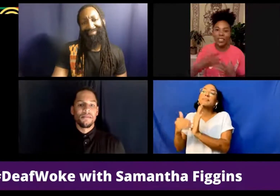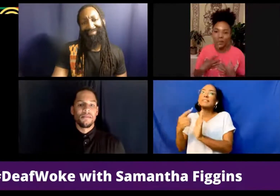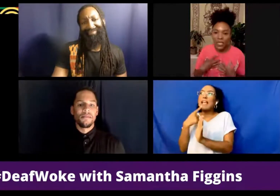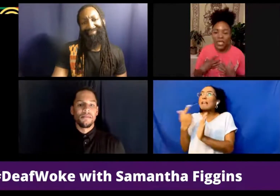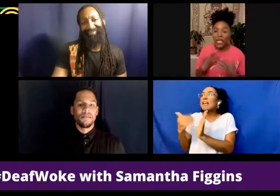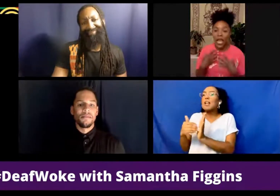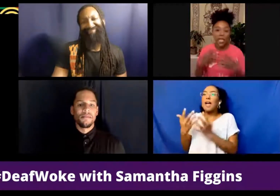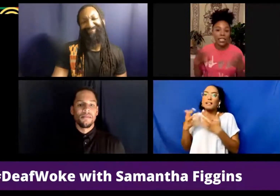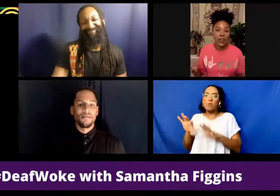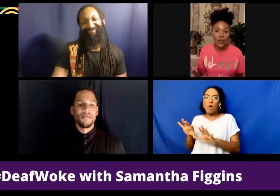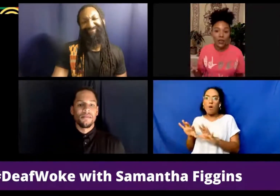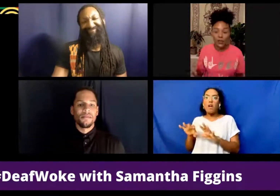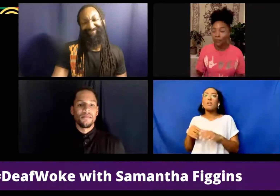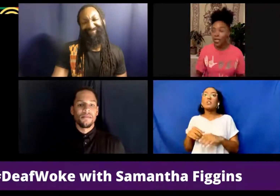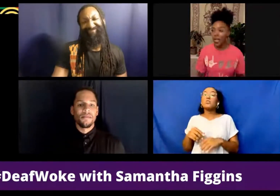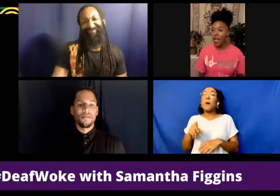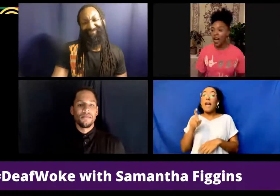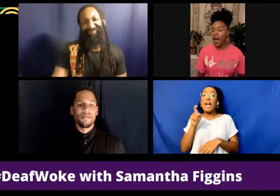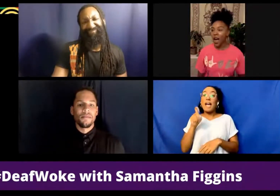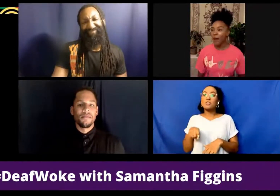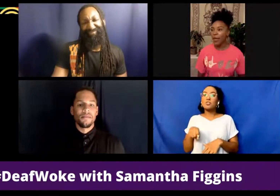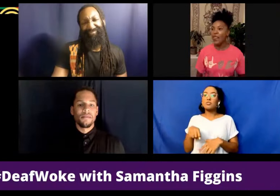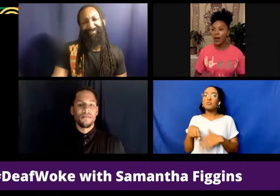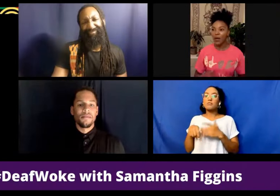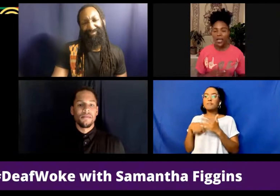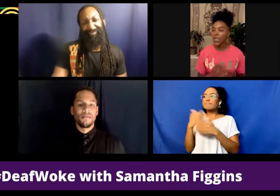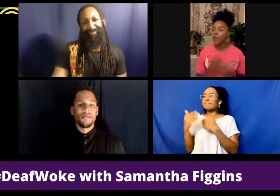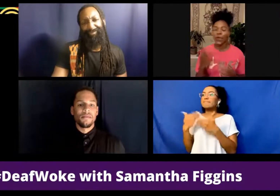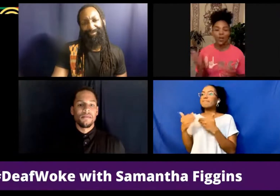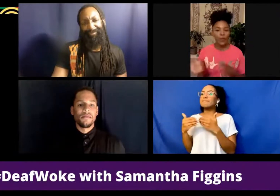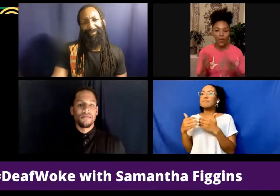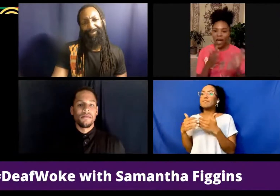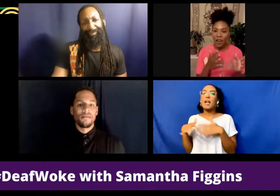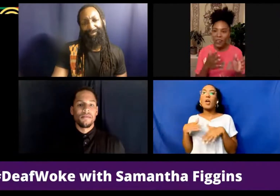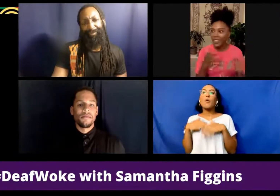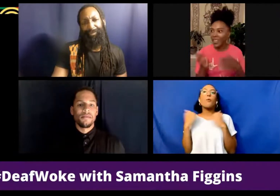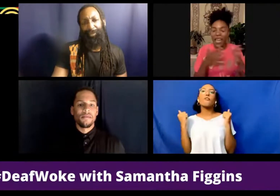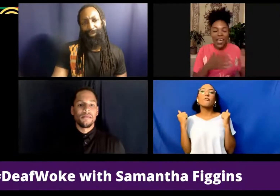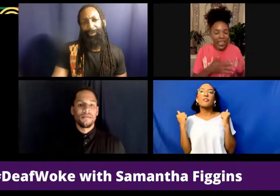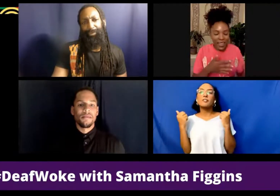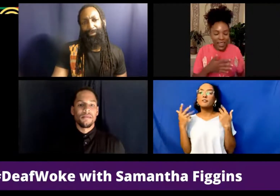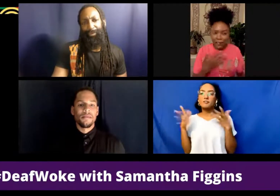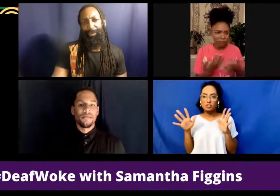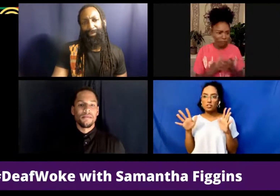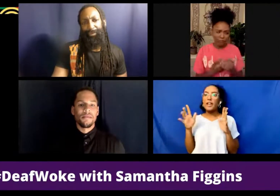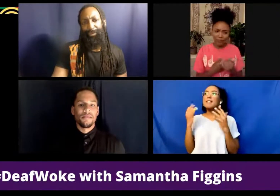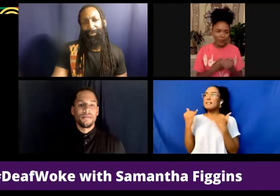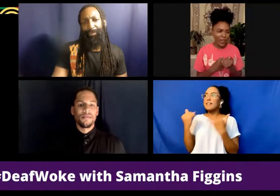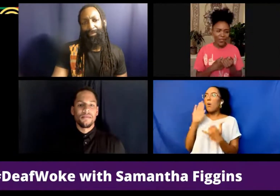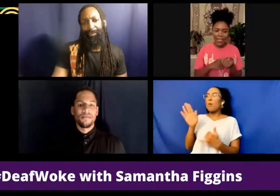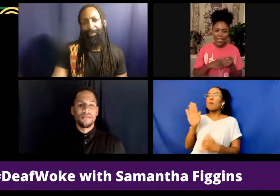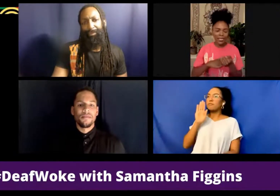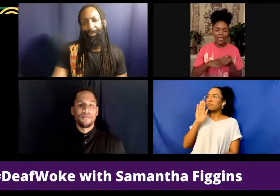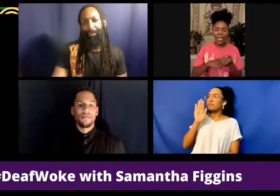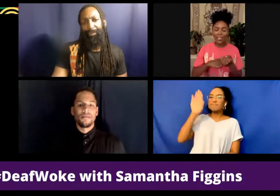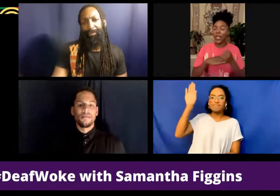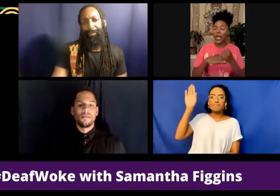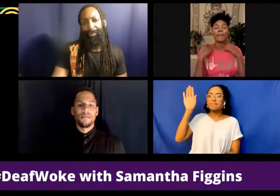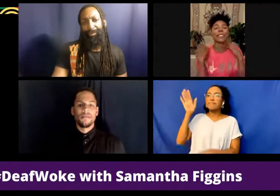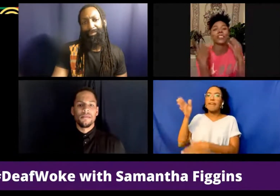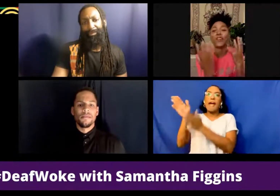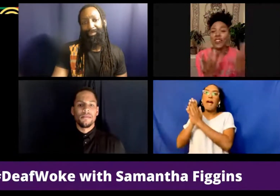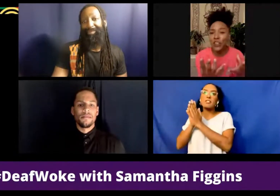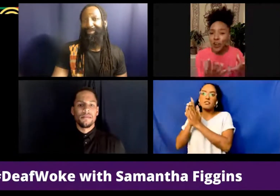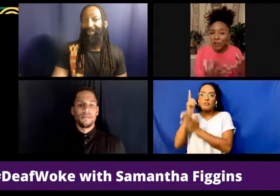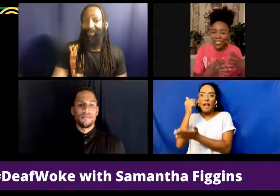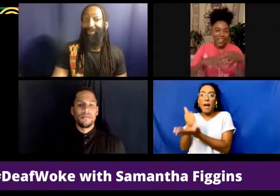just self-accepting that I had to get over. And that was like the breaking point at Alvin, like at Ailey. I just